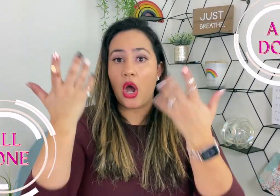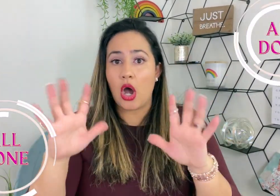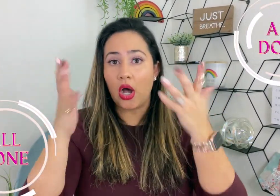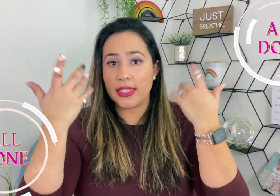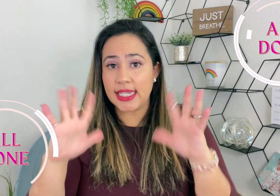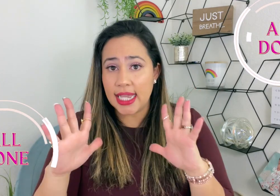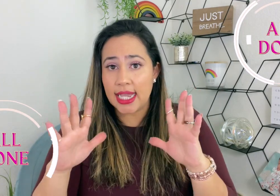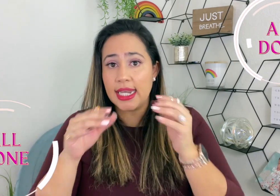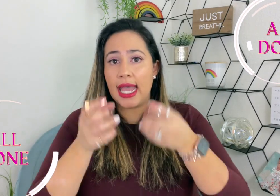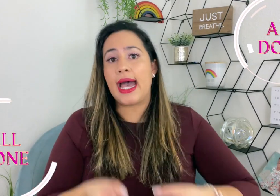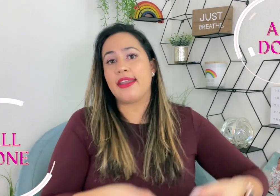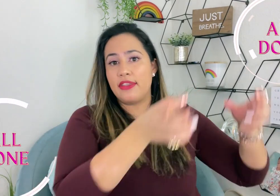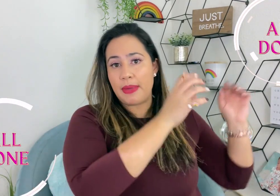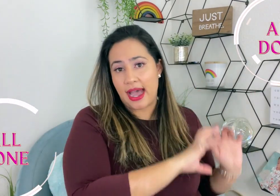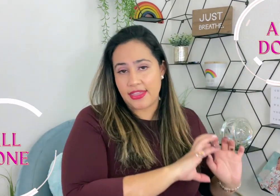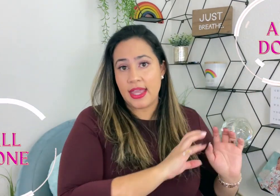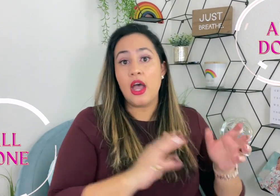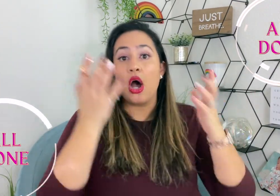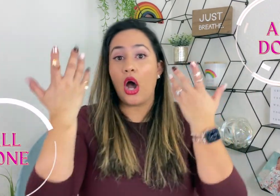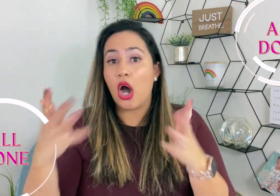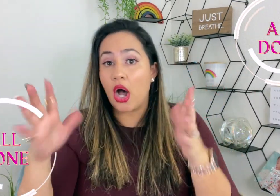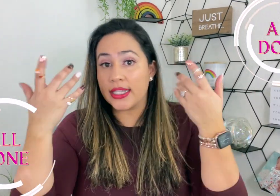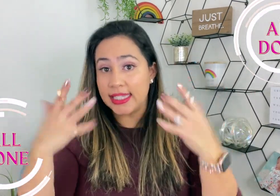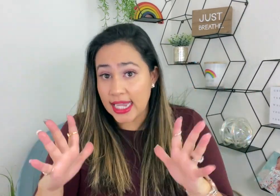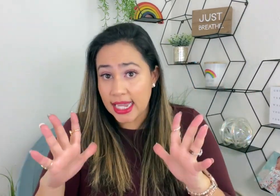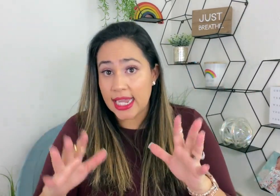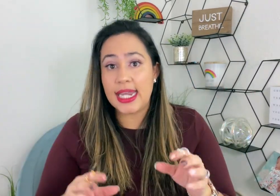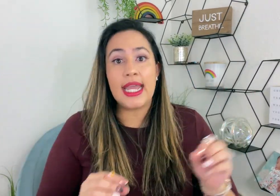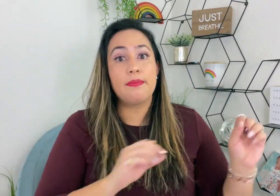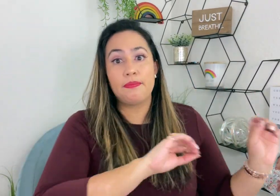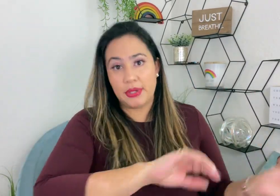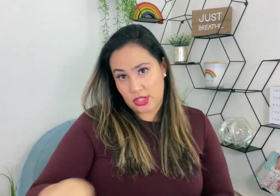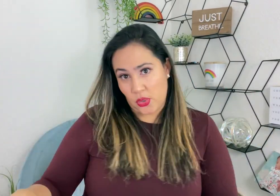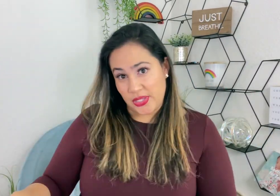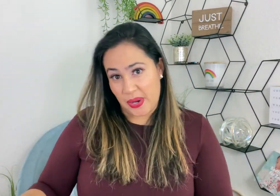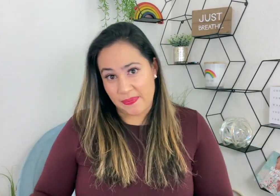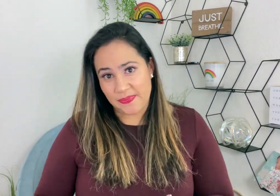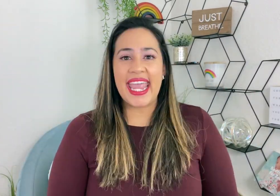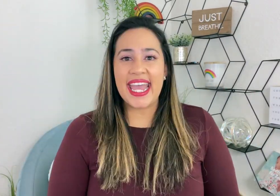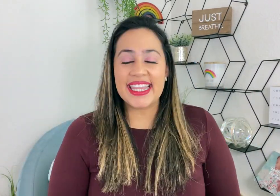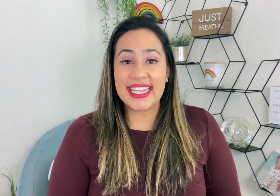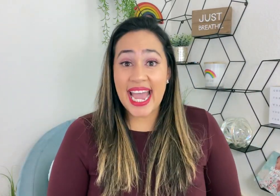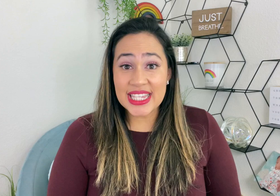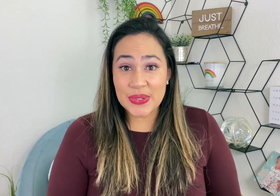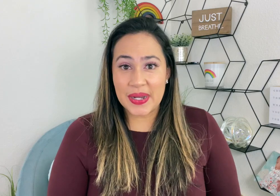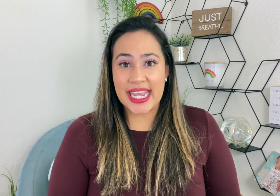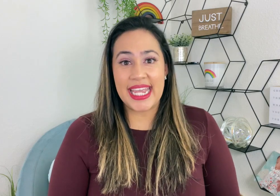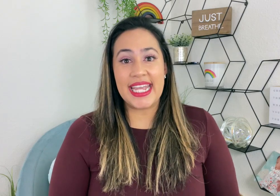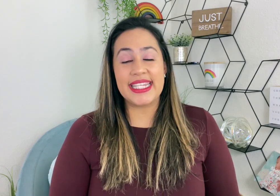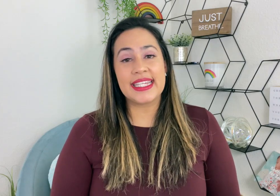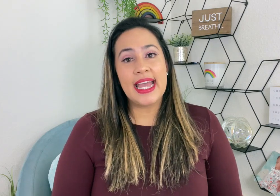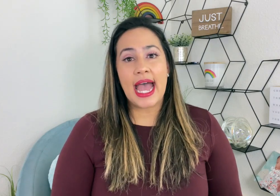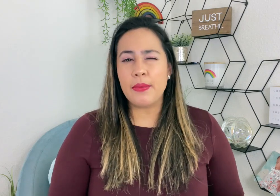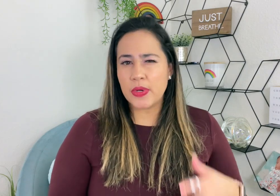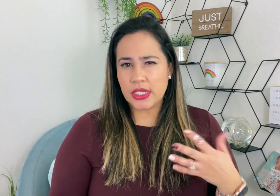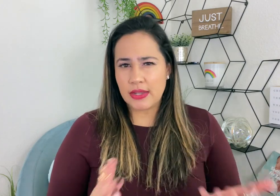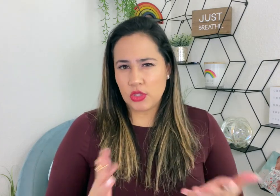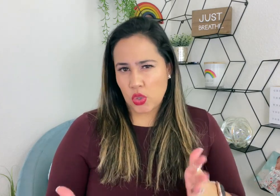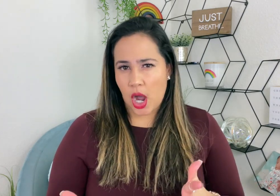all done out of the bath, all done, put the toys away. And the last one is, I'm going to give you 2 options